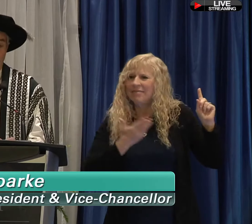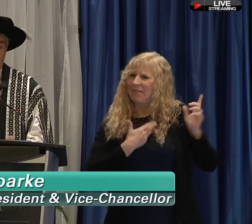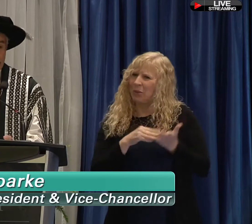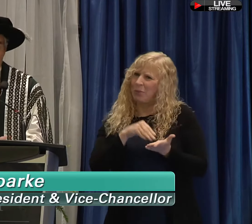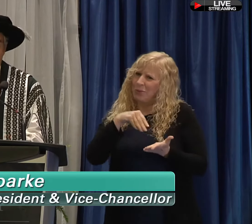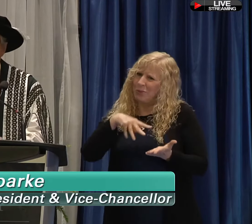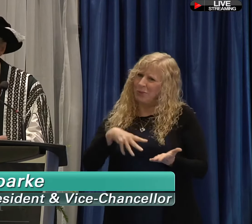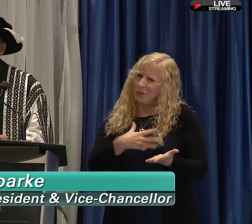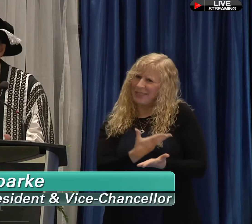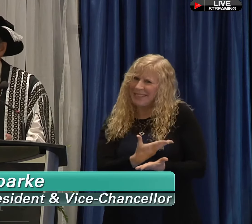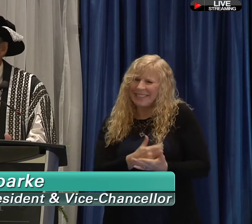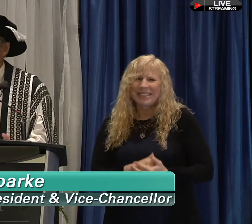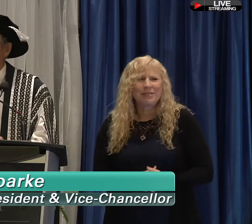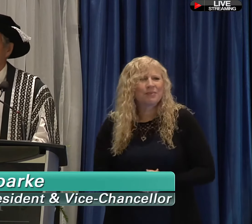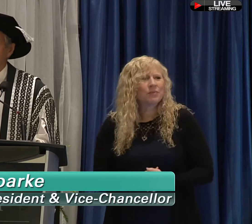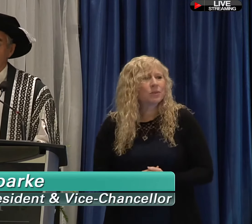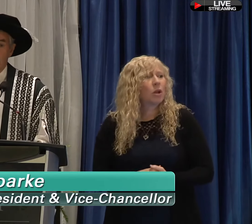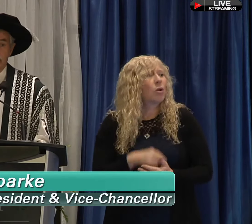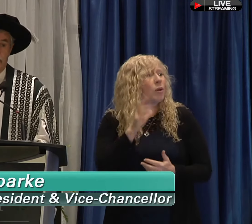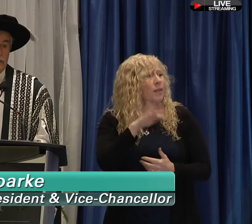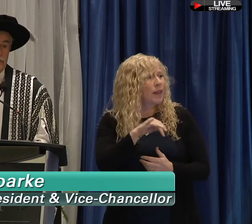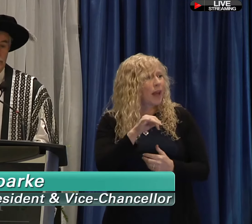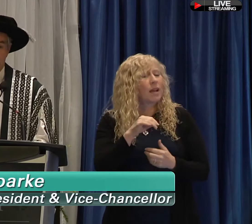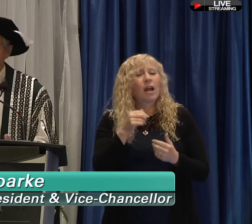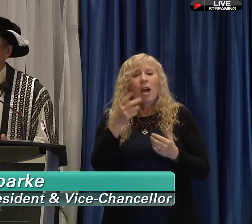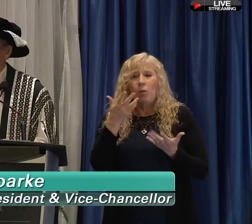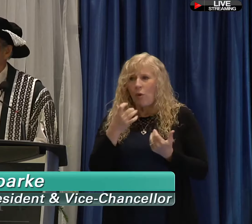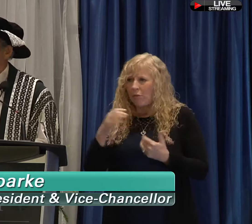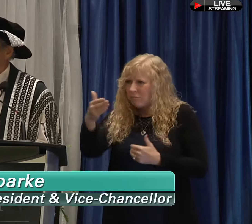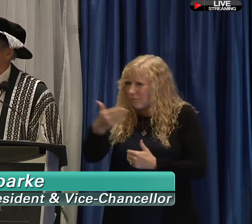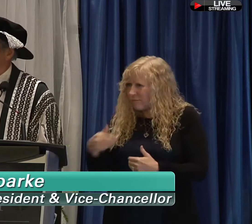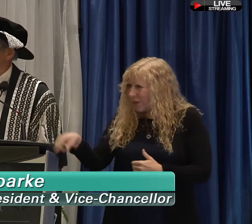So with that in mind, I want to invite you,